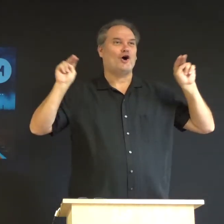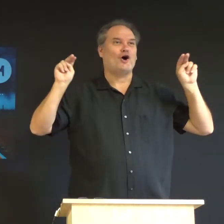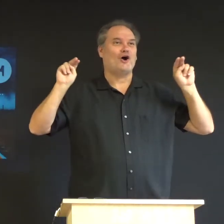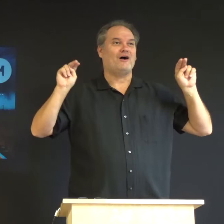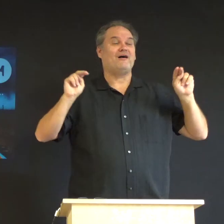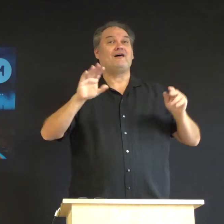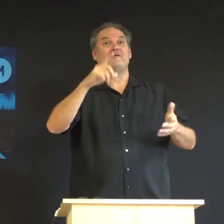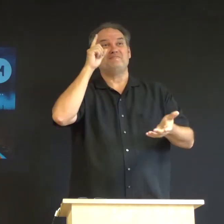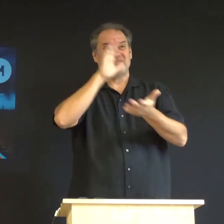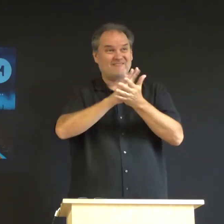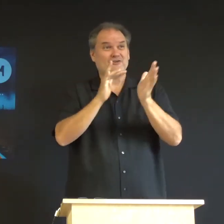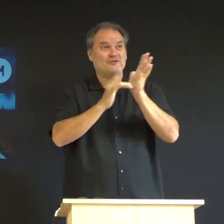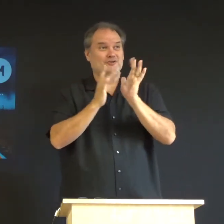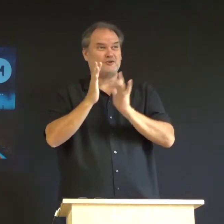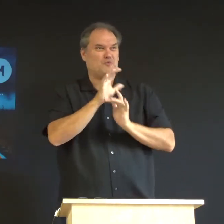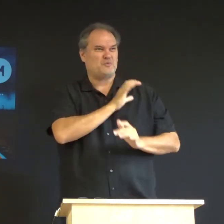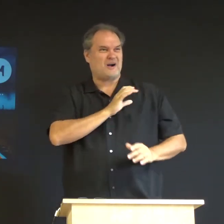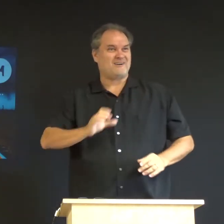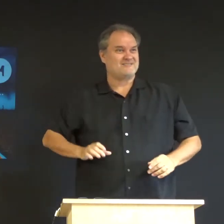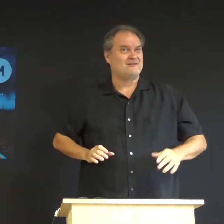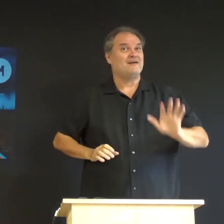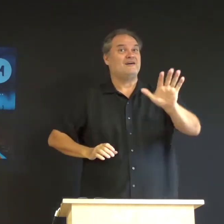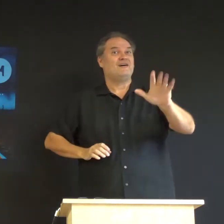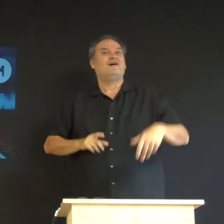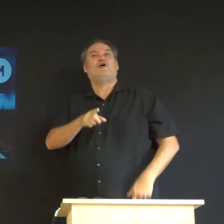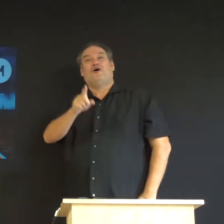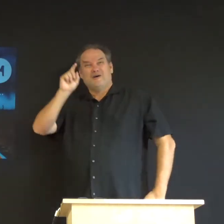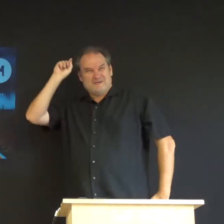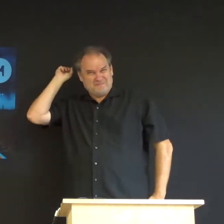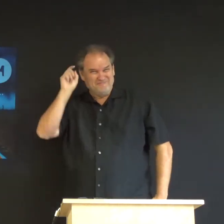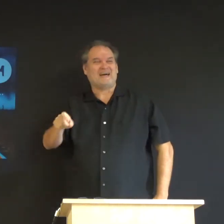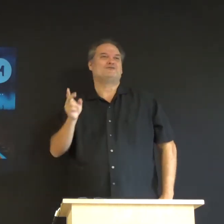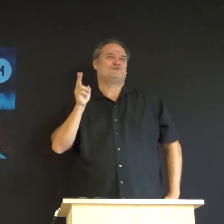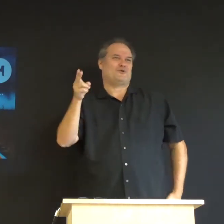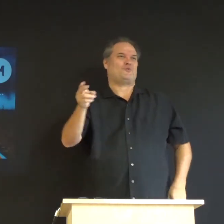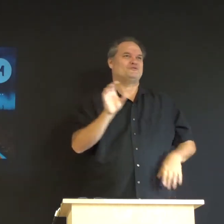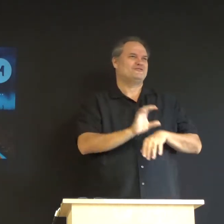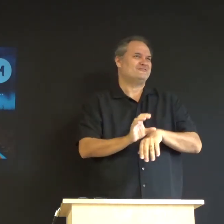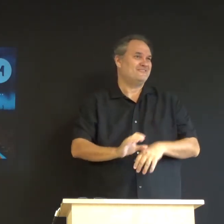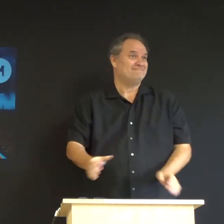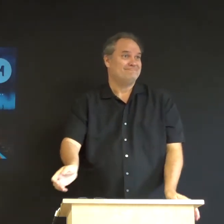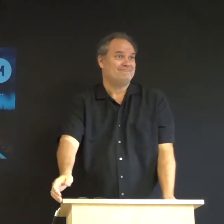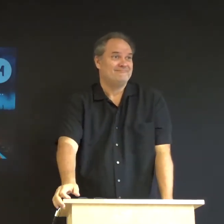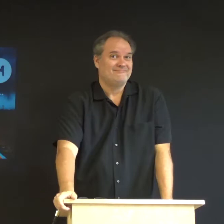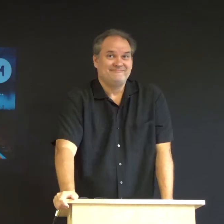cannot do it. We believe in Jesus Christ. And let's go in the church.